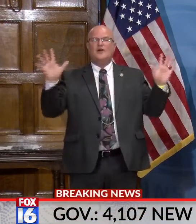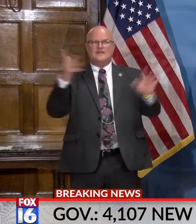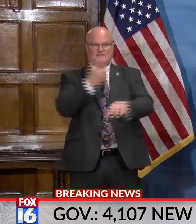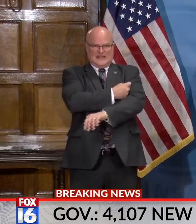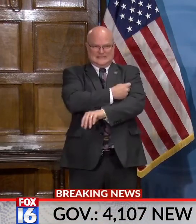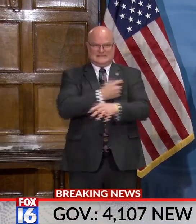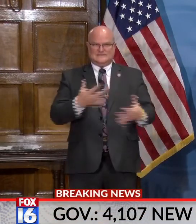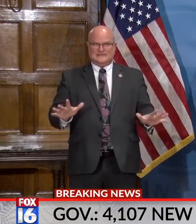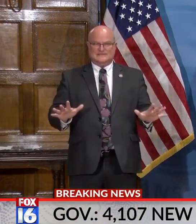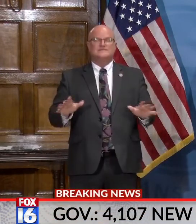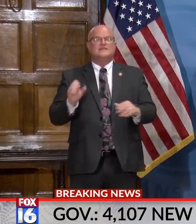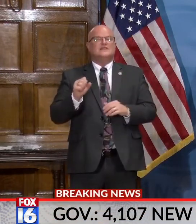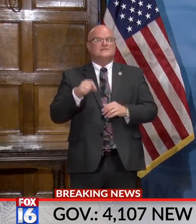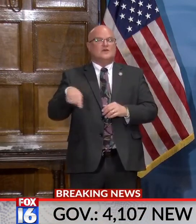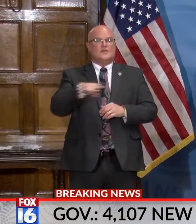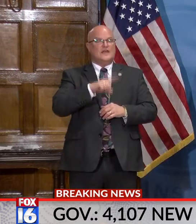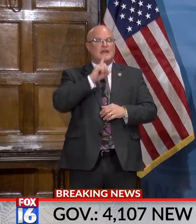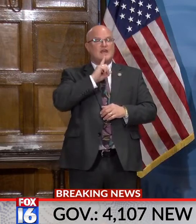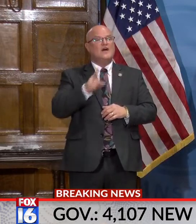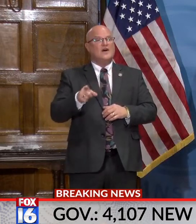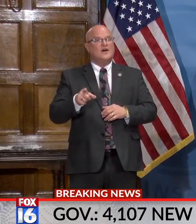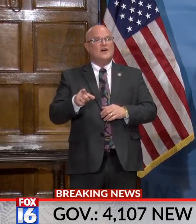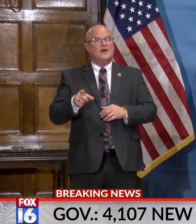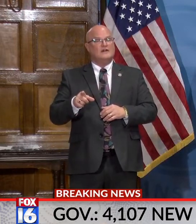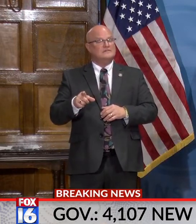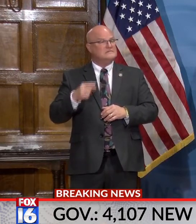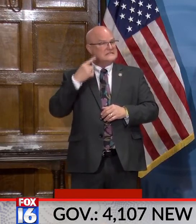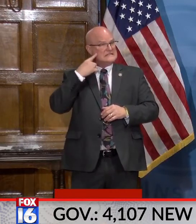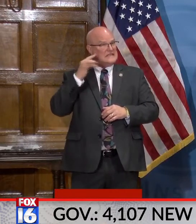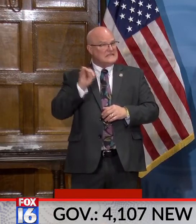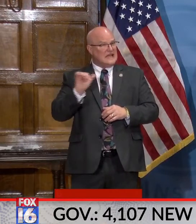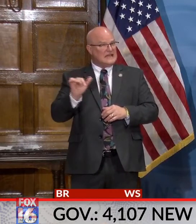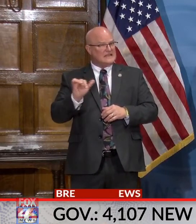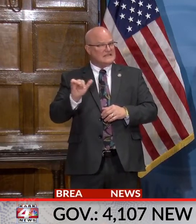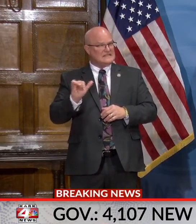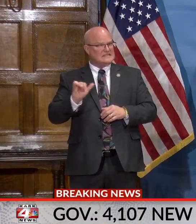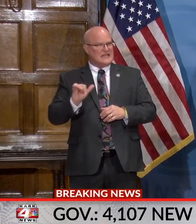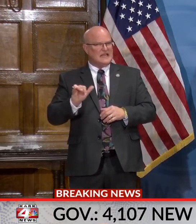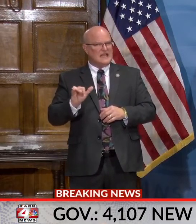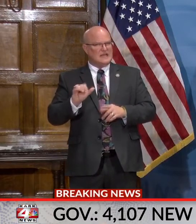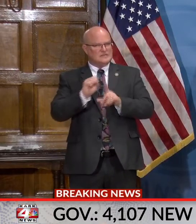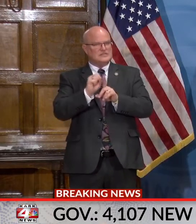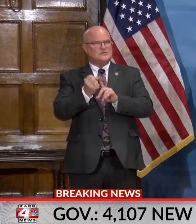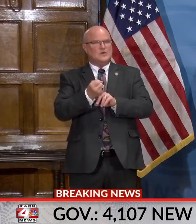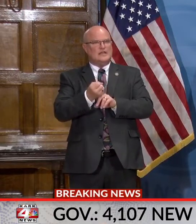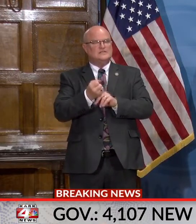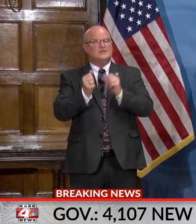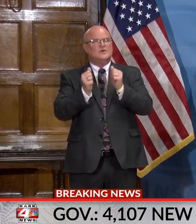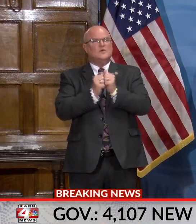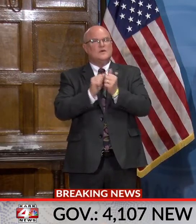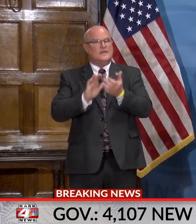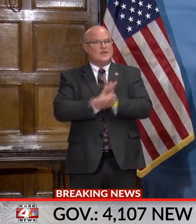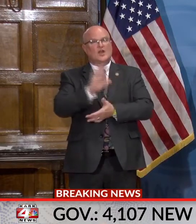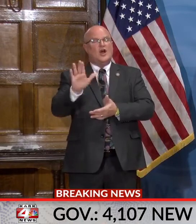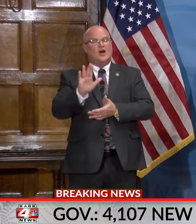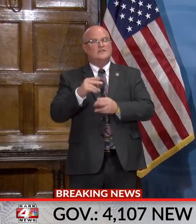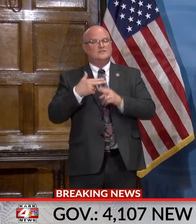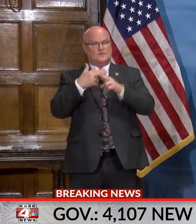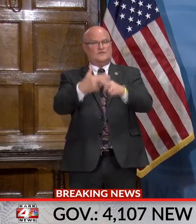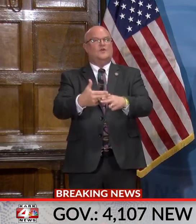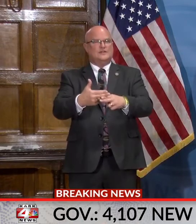vaccinated. And so they are just, it sounds like the same situation in the college that you're